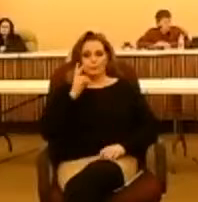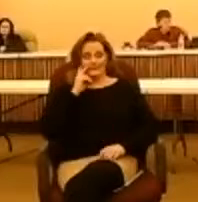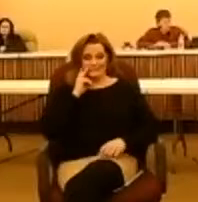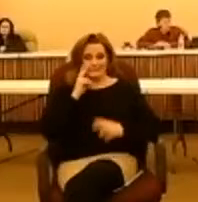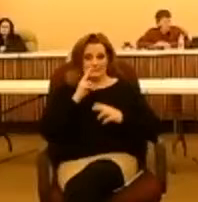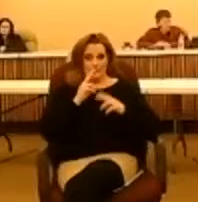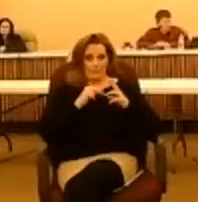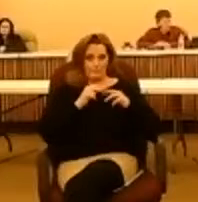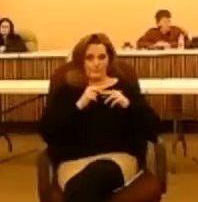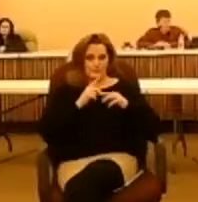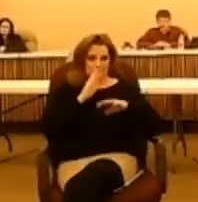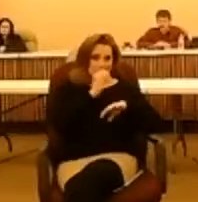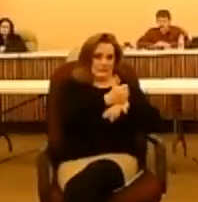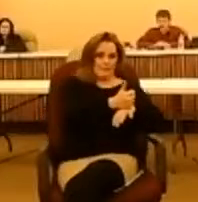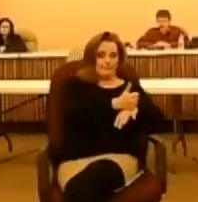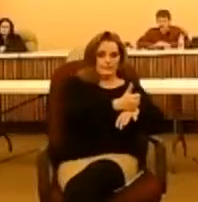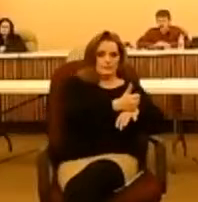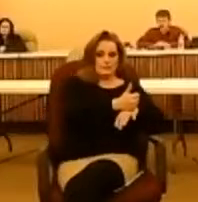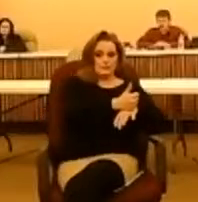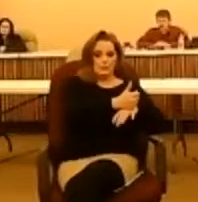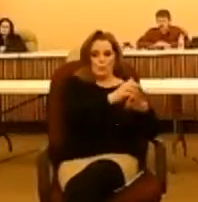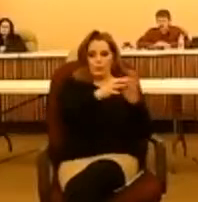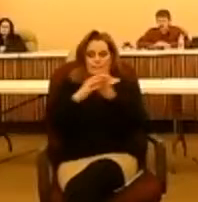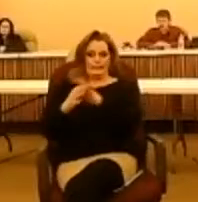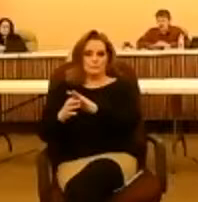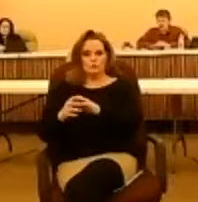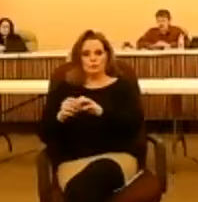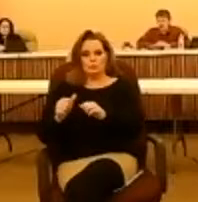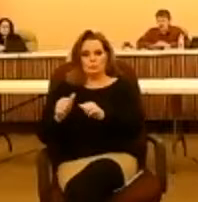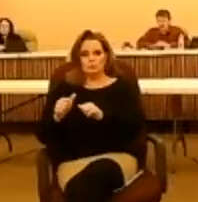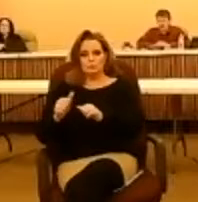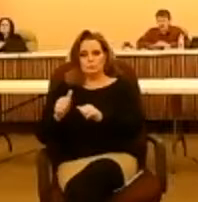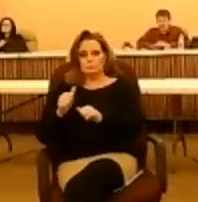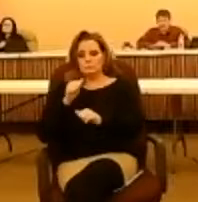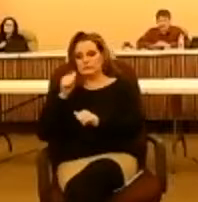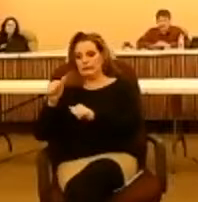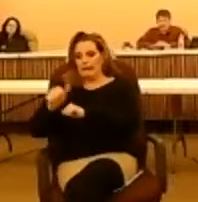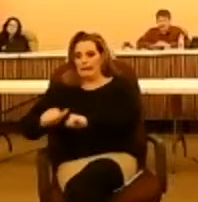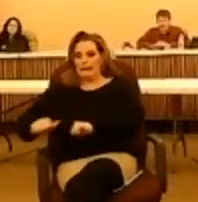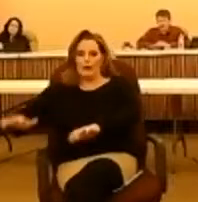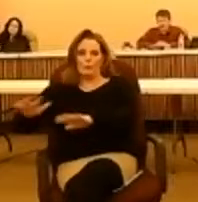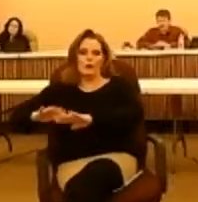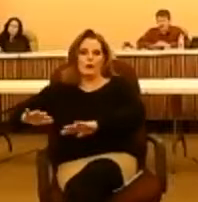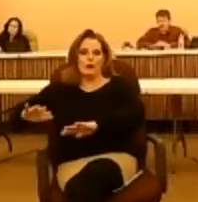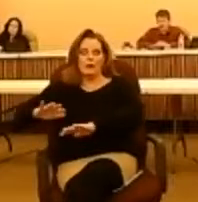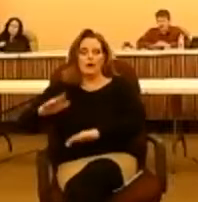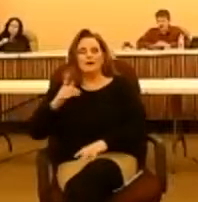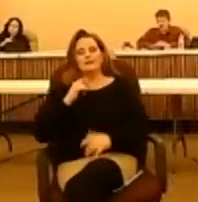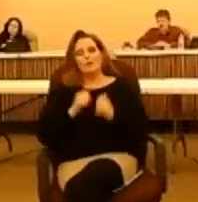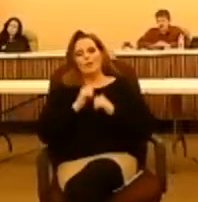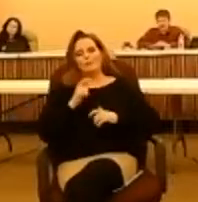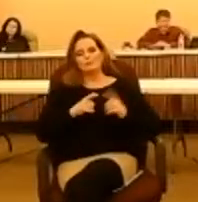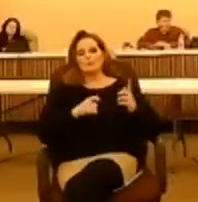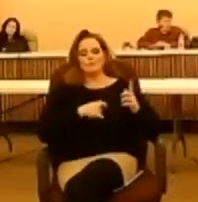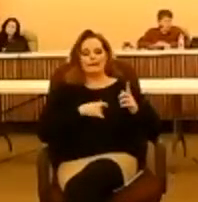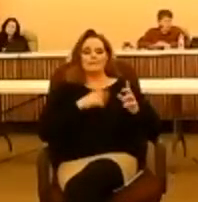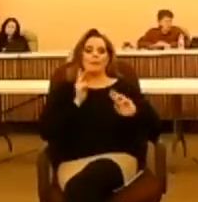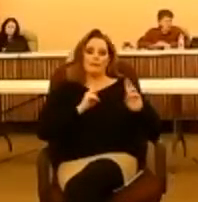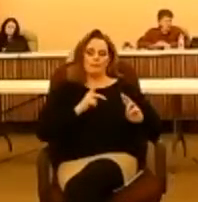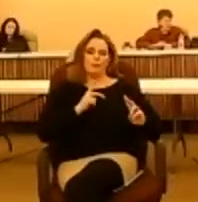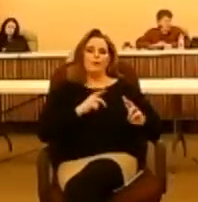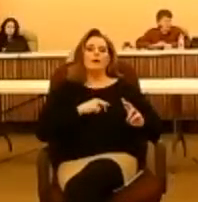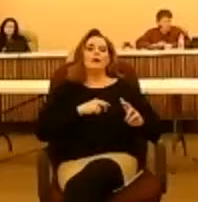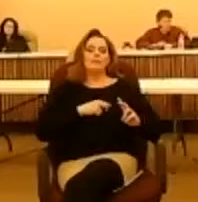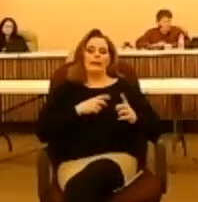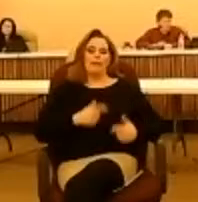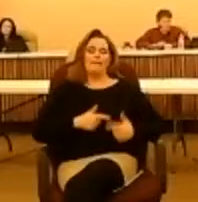sits in relation to the surrounding terrain. Most notably, the residents along Erie